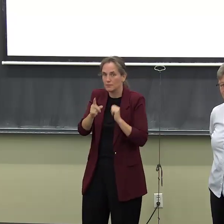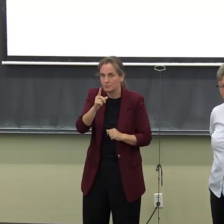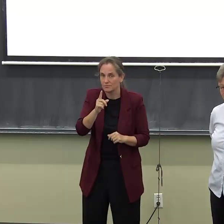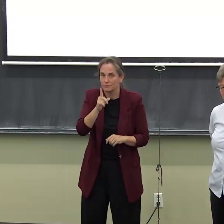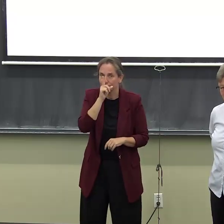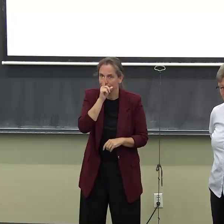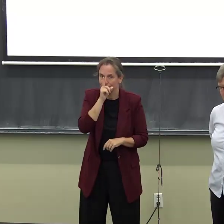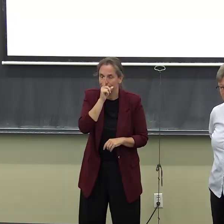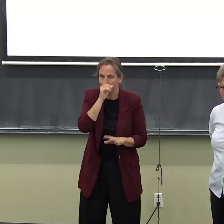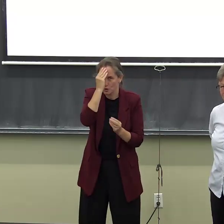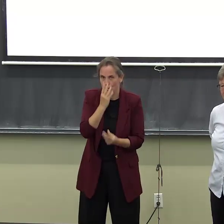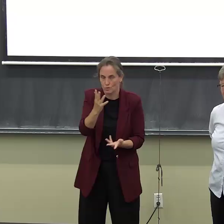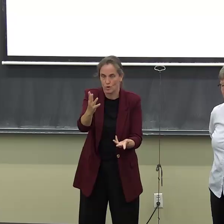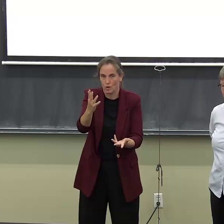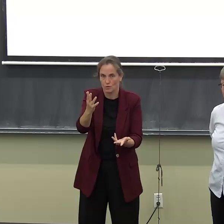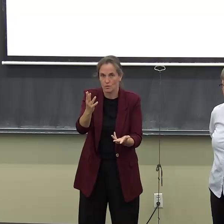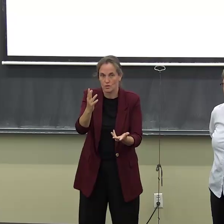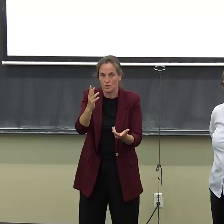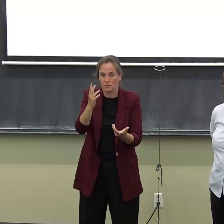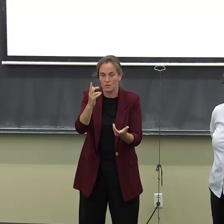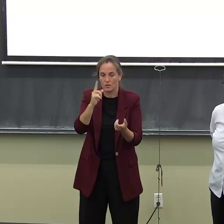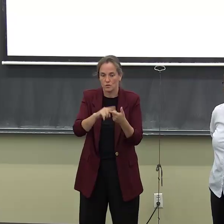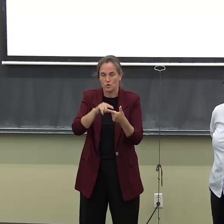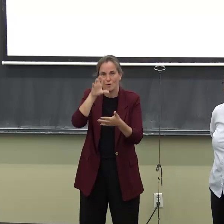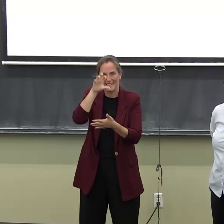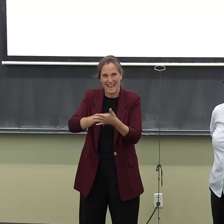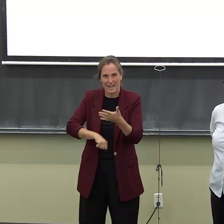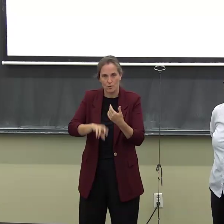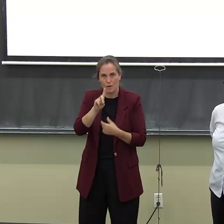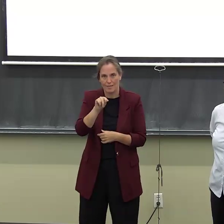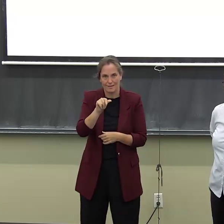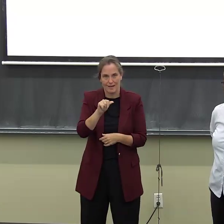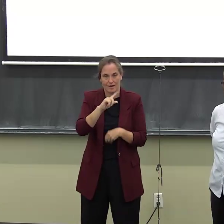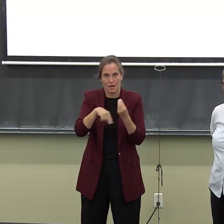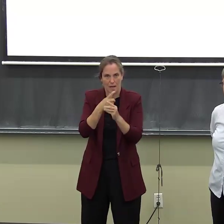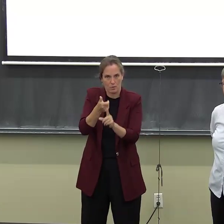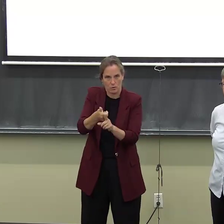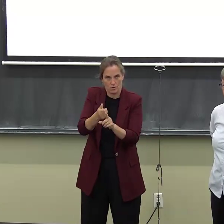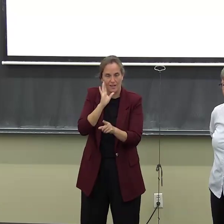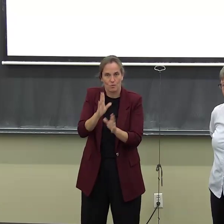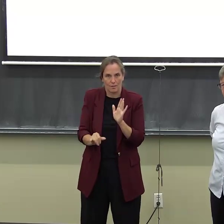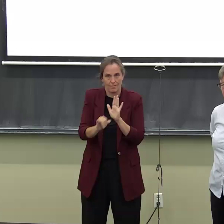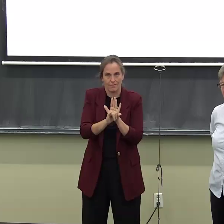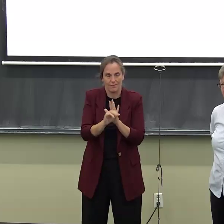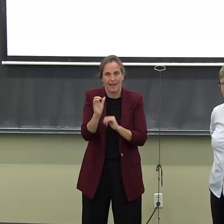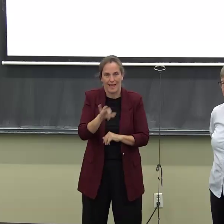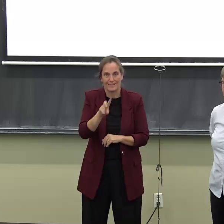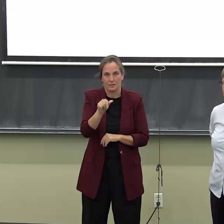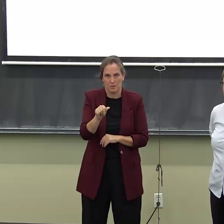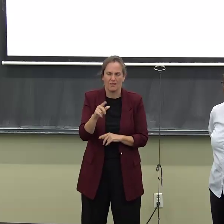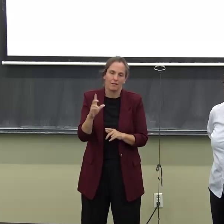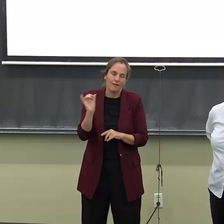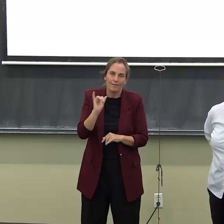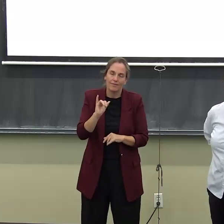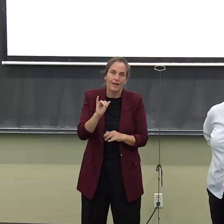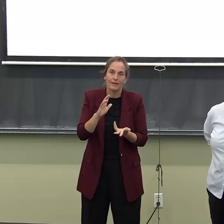to take away the data about yourself that would identify you as having a disability, like an